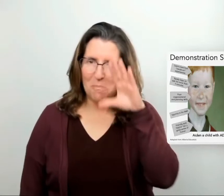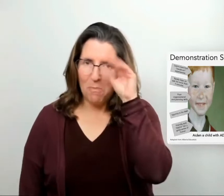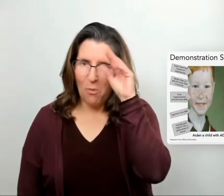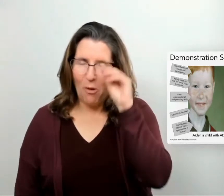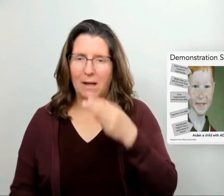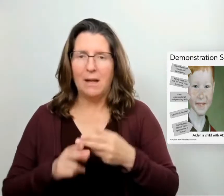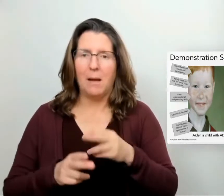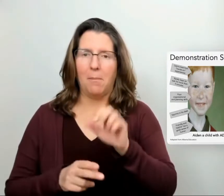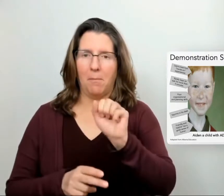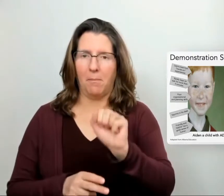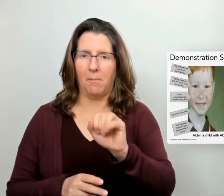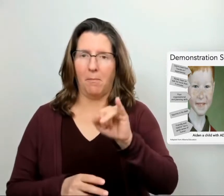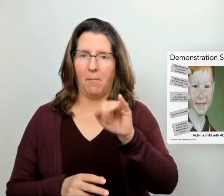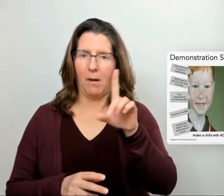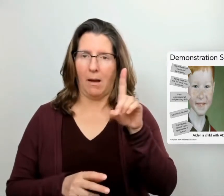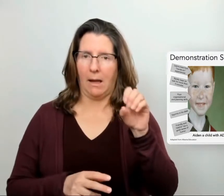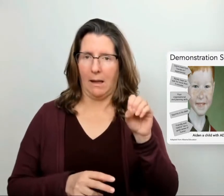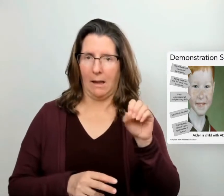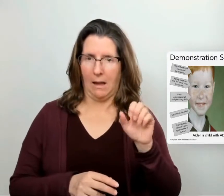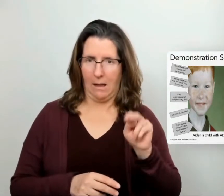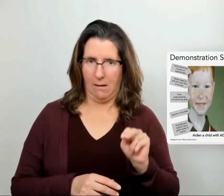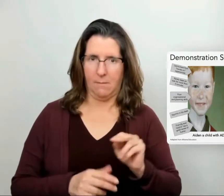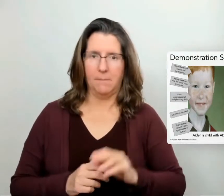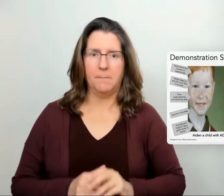Our adorable young man is Aiden.